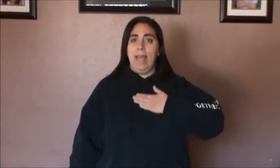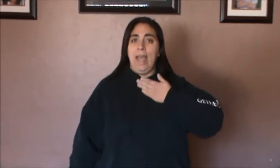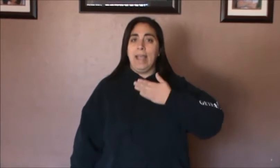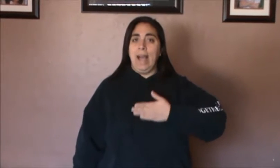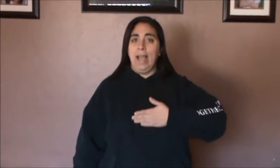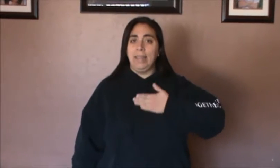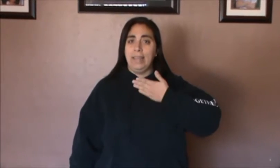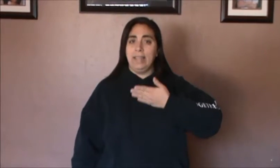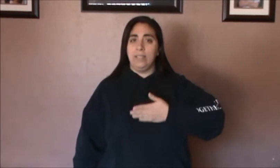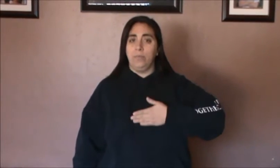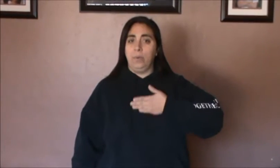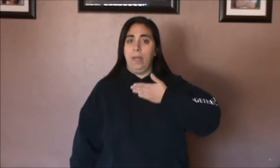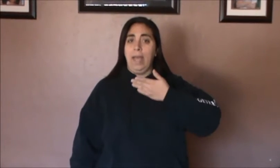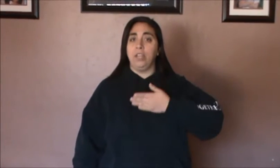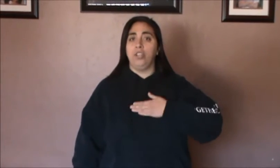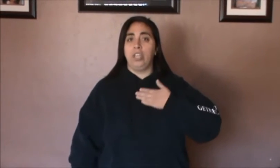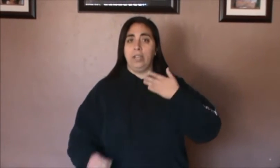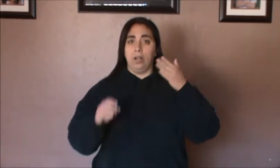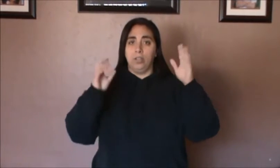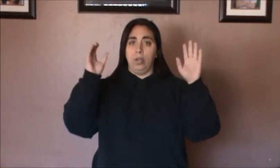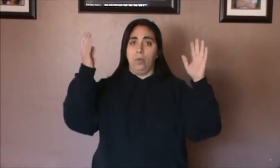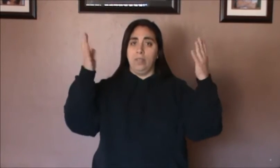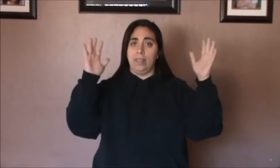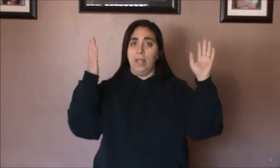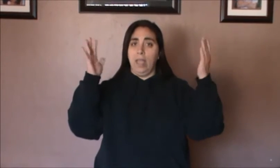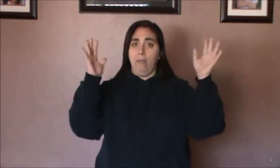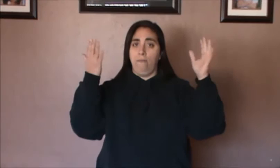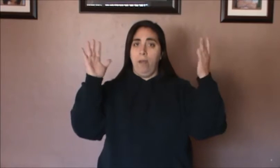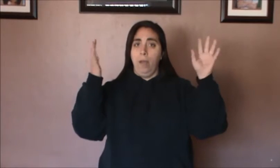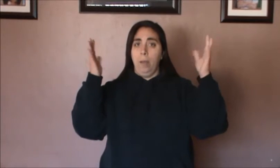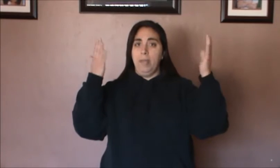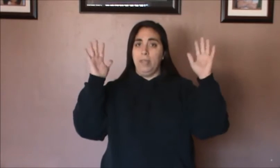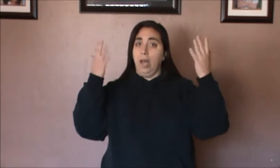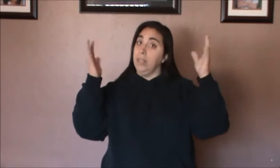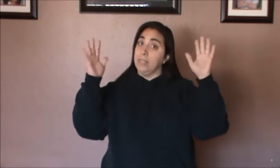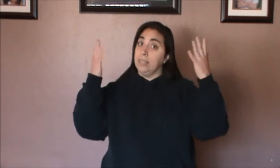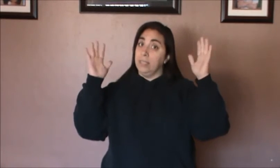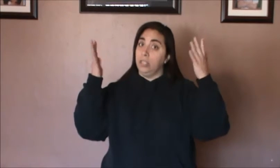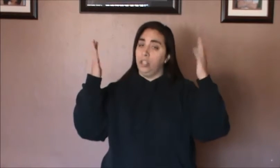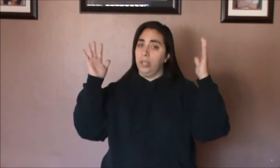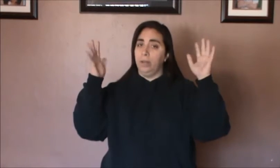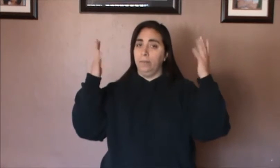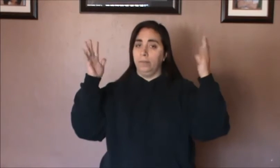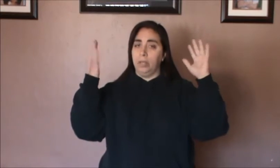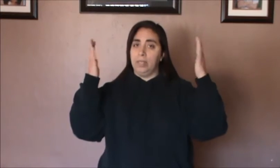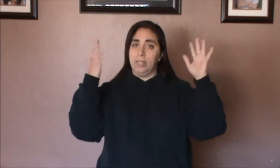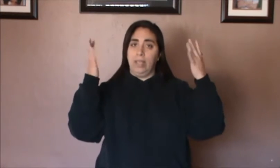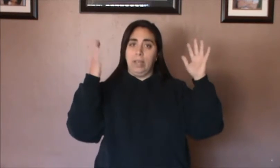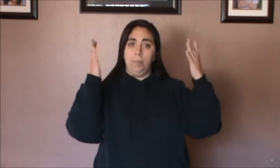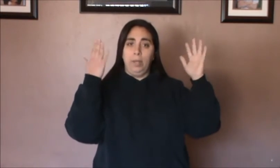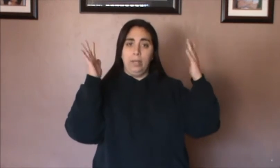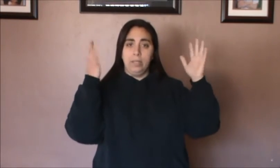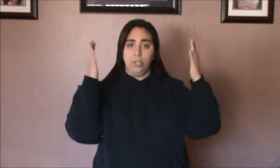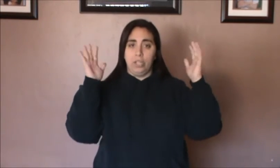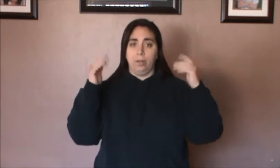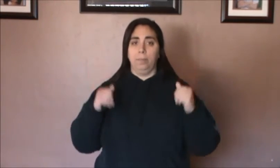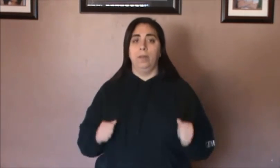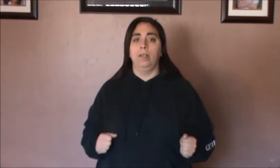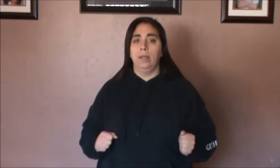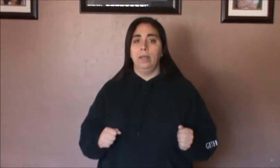and kindness and cheer. So the sign they've been taught is this is cheer. So this is like an applause, cheer.